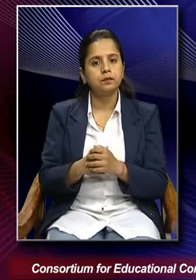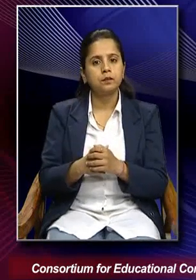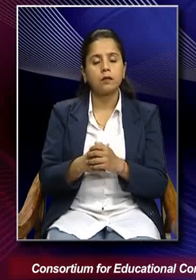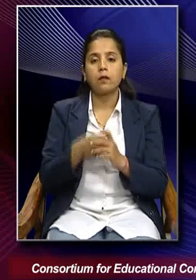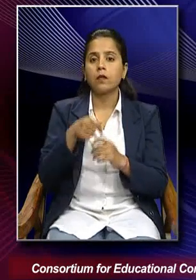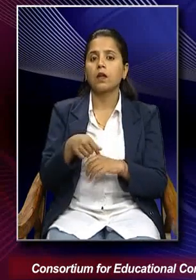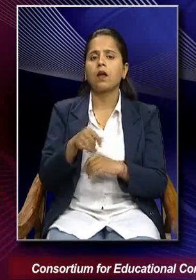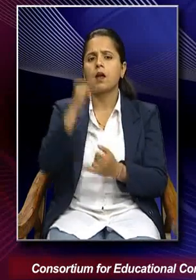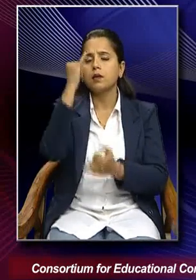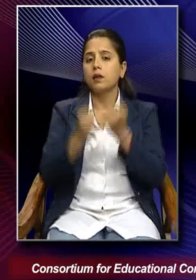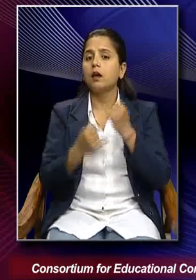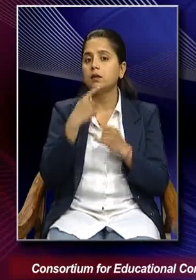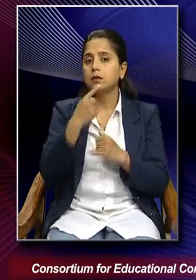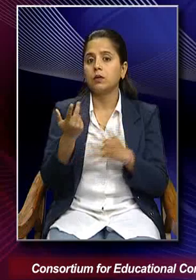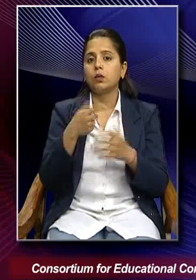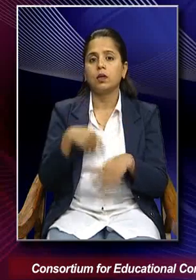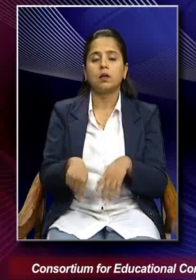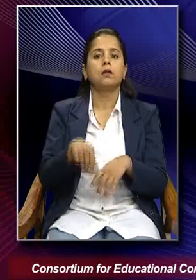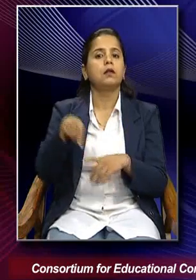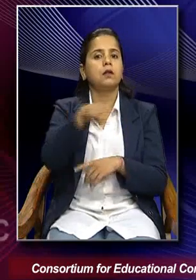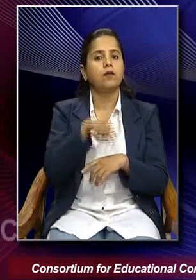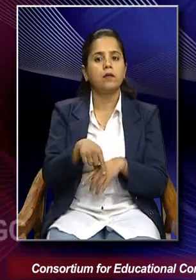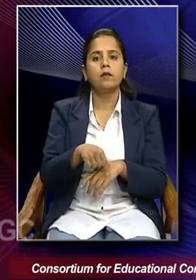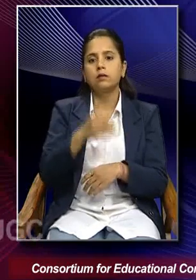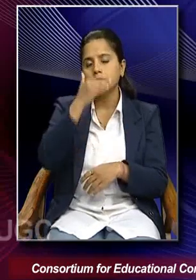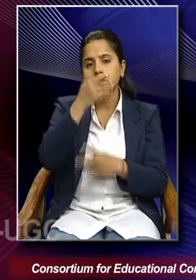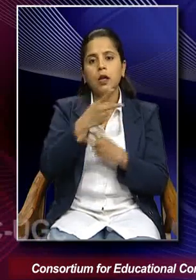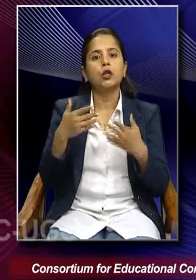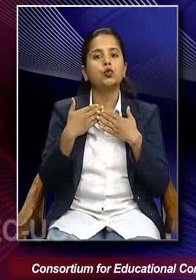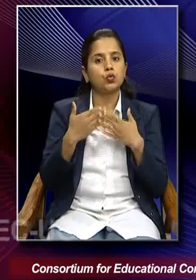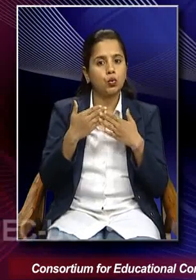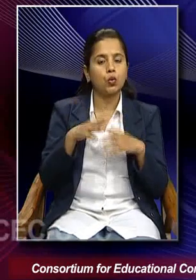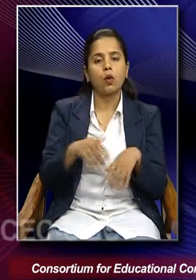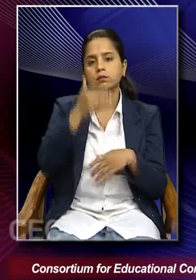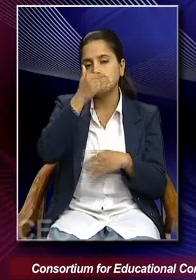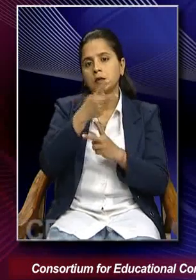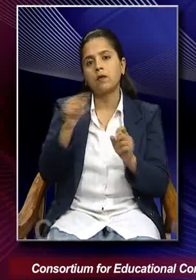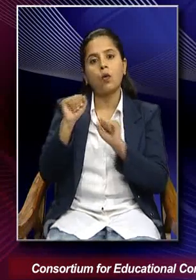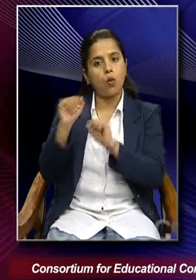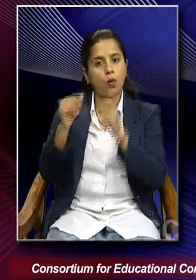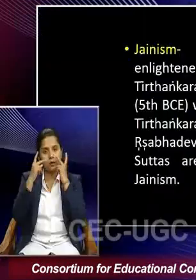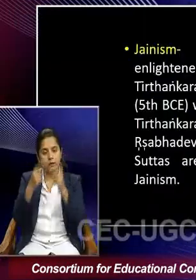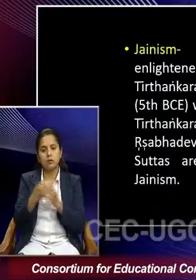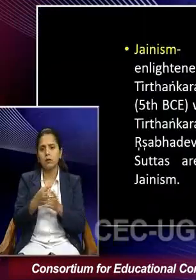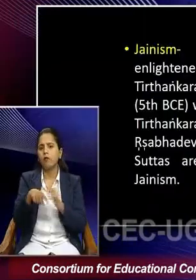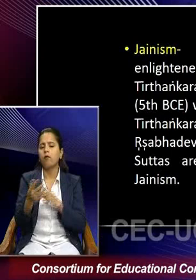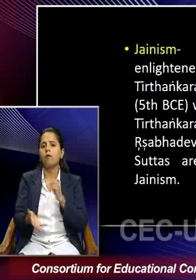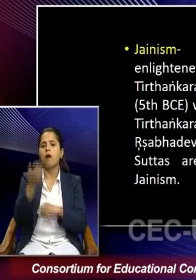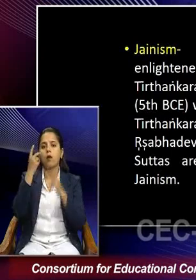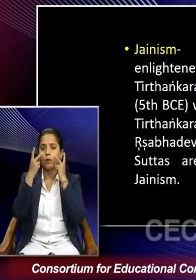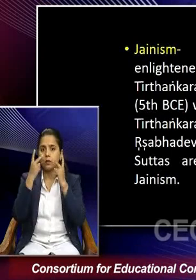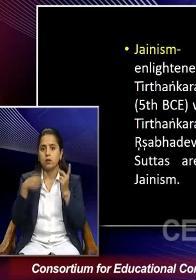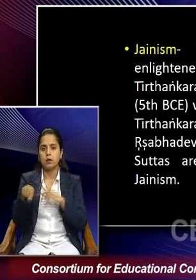The last is the Jain school, or you can say Jainism. It was founded by